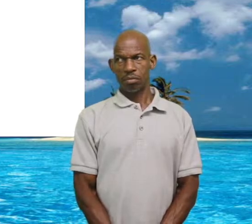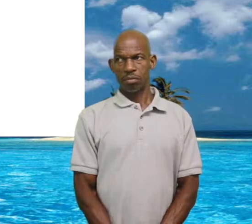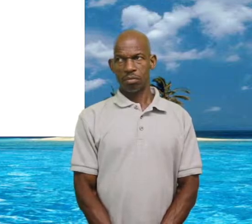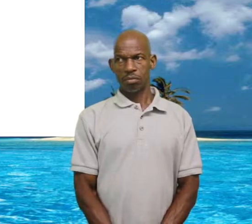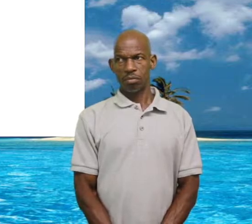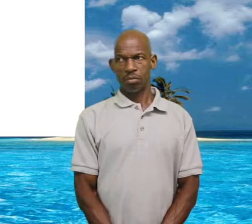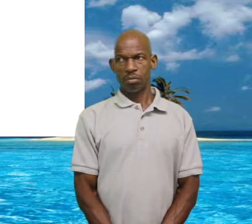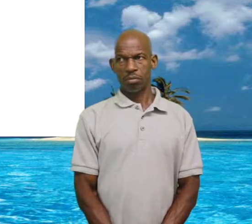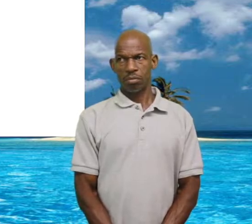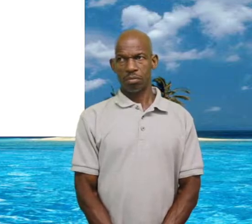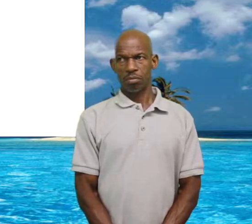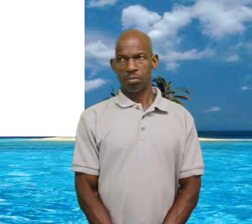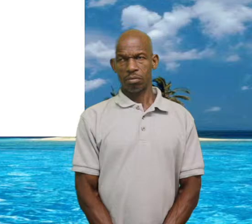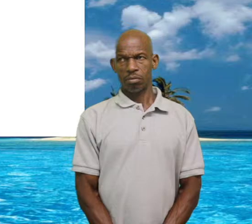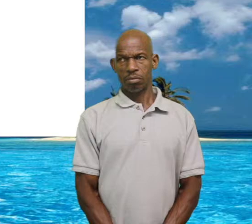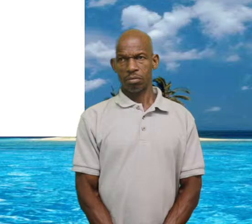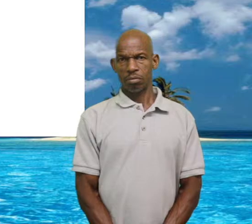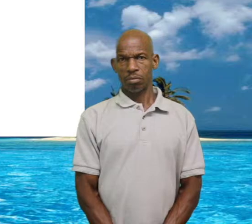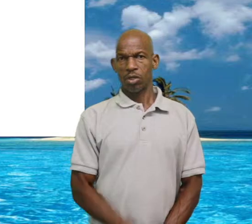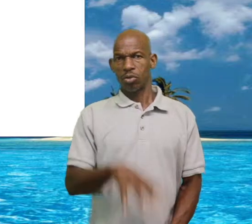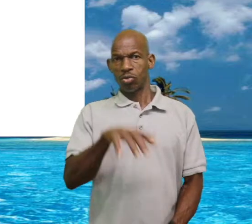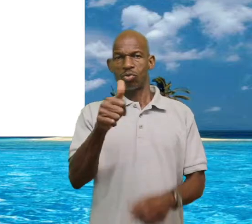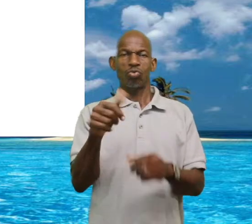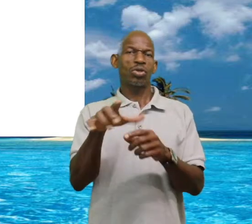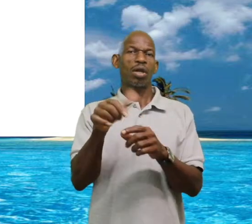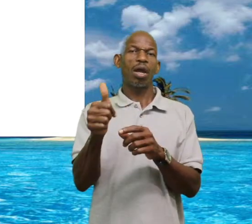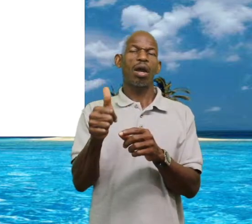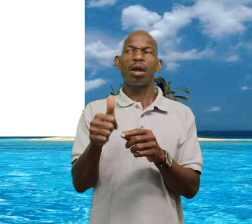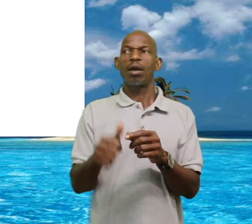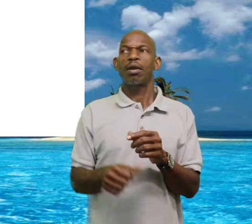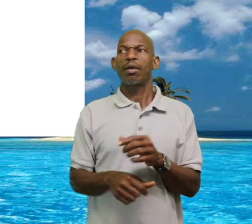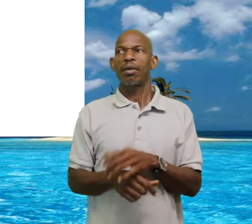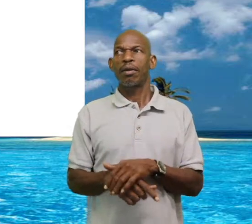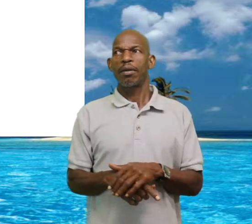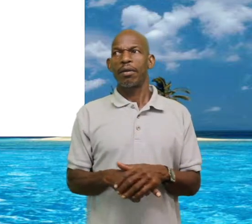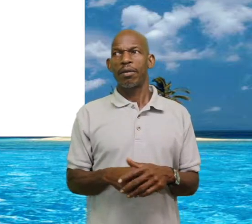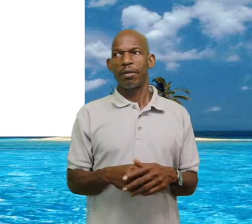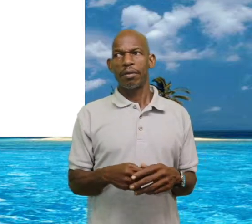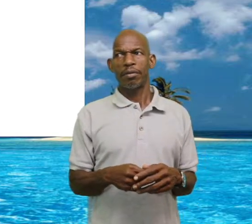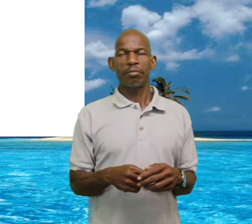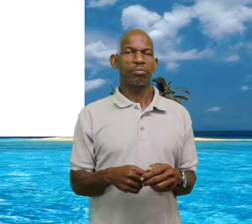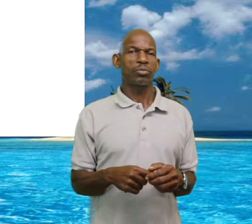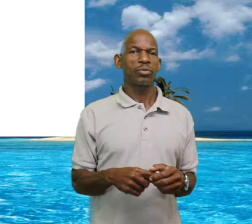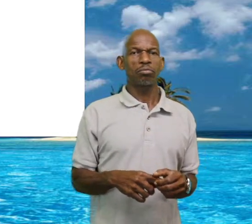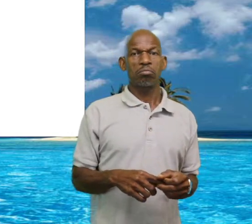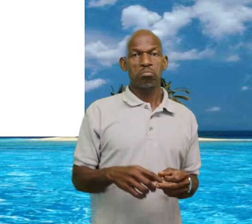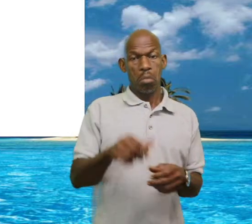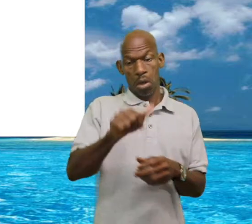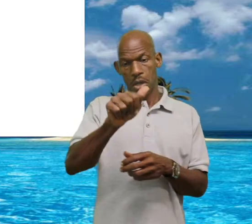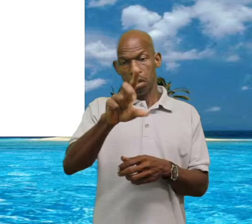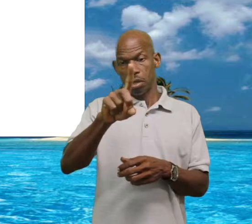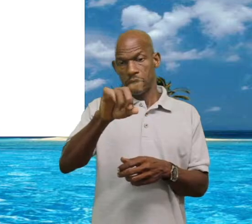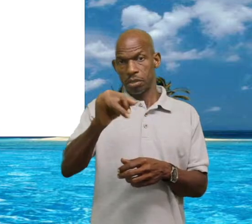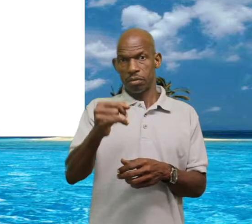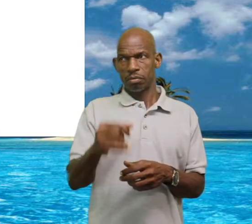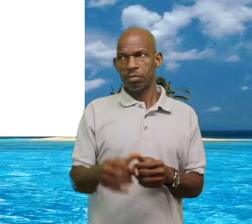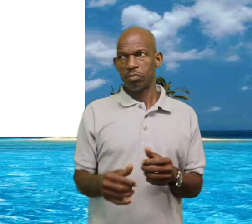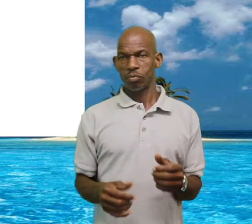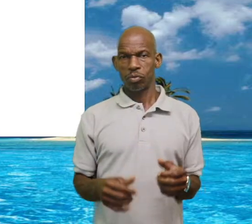I could put another adjective instead of blue. I could put the large or the small shirt. So I'm putting an